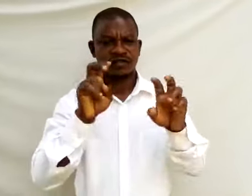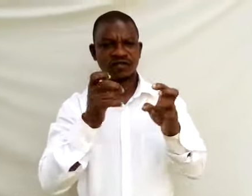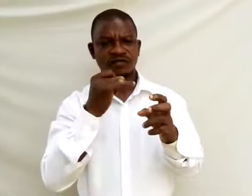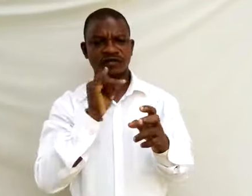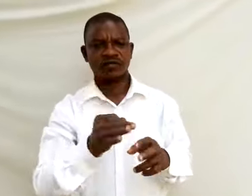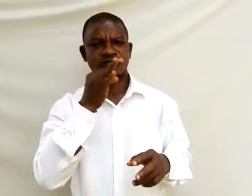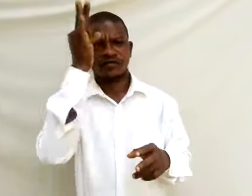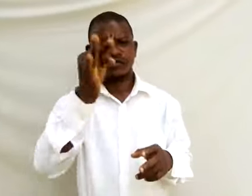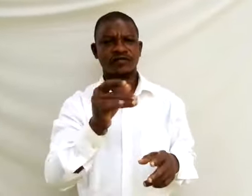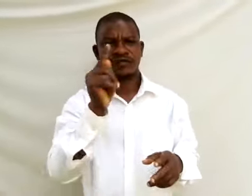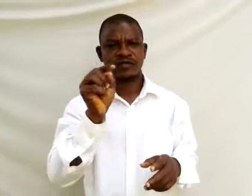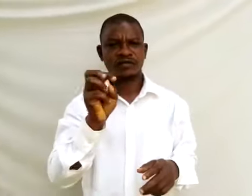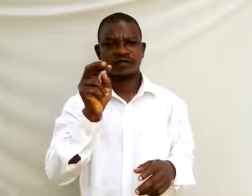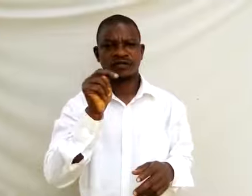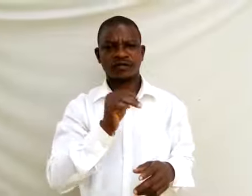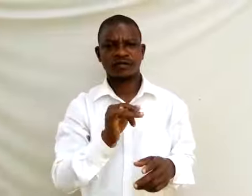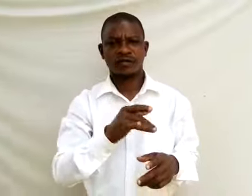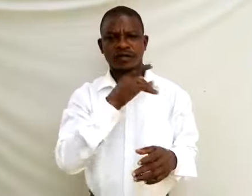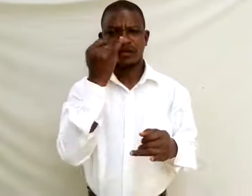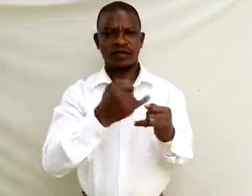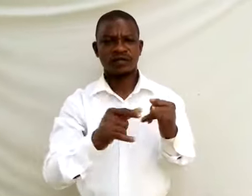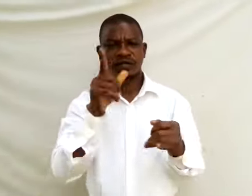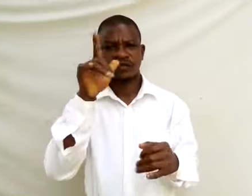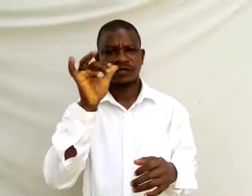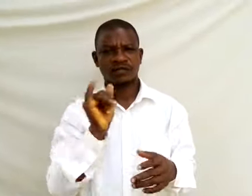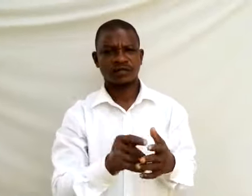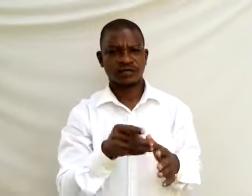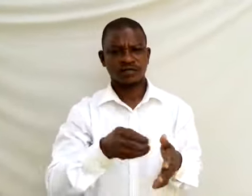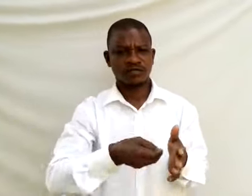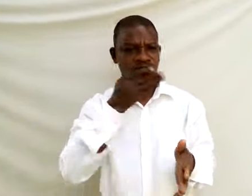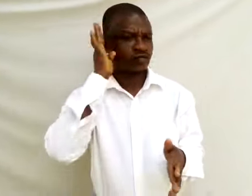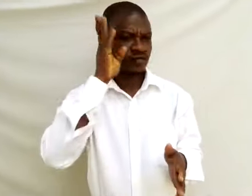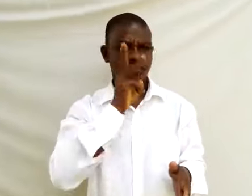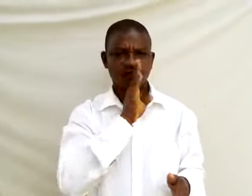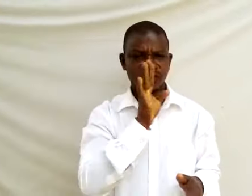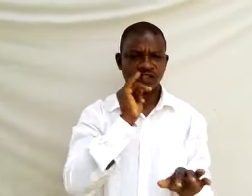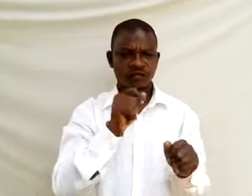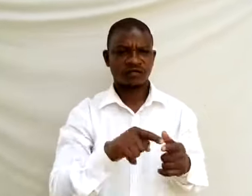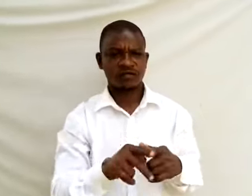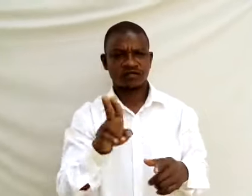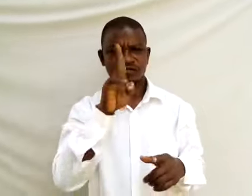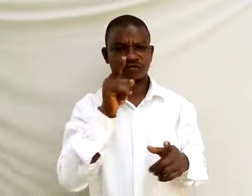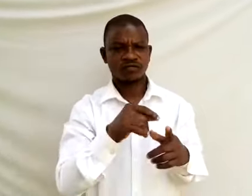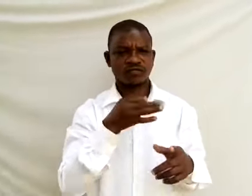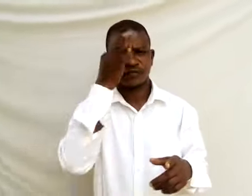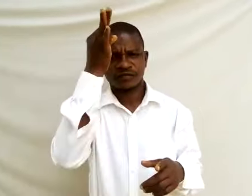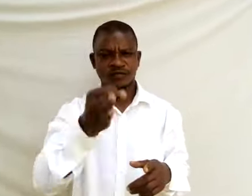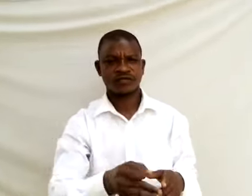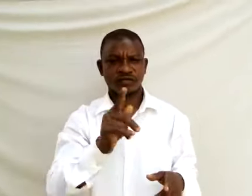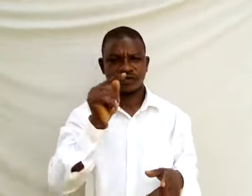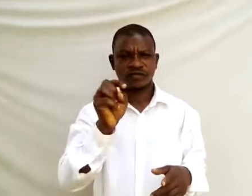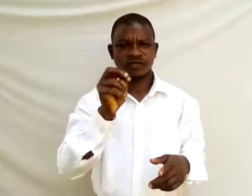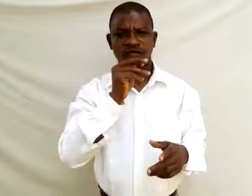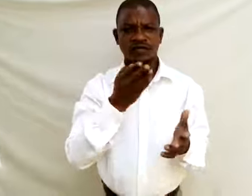future tense. And lastly, the students will be able to use future tenses correctly